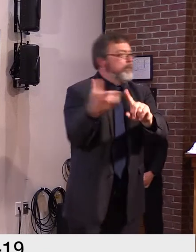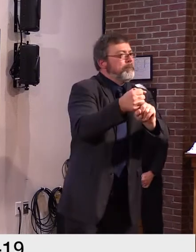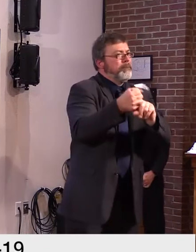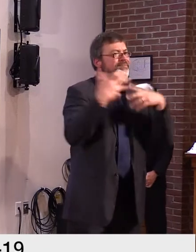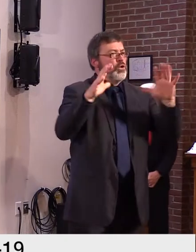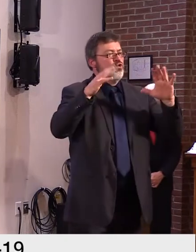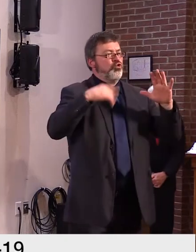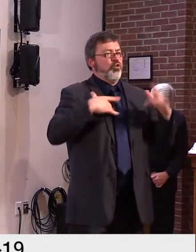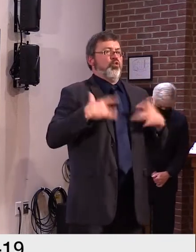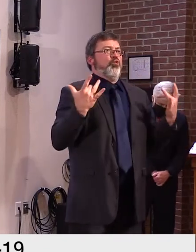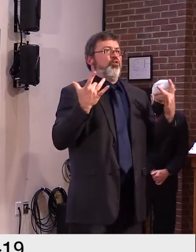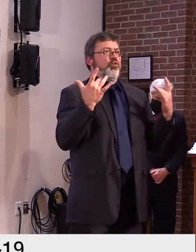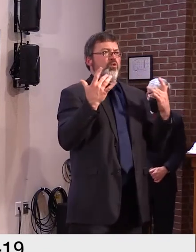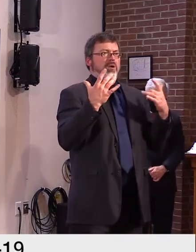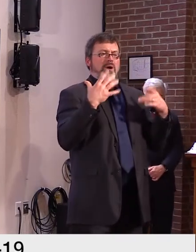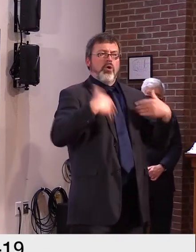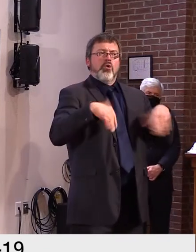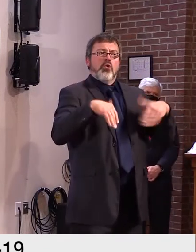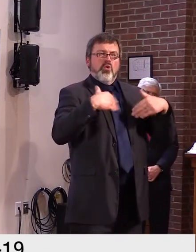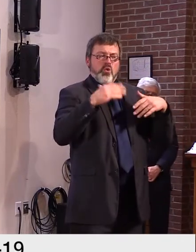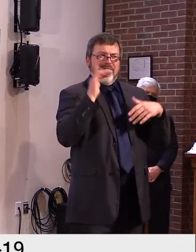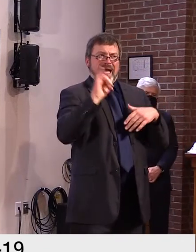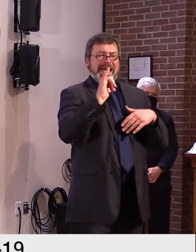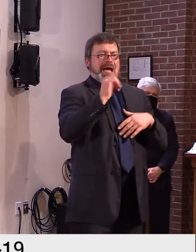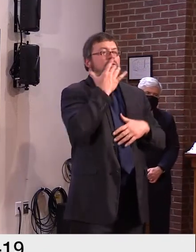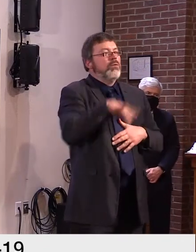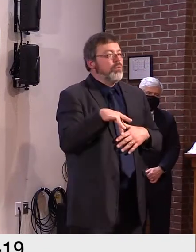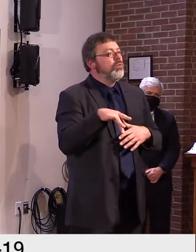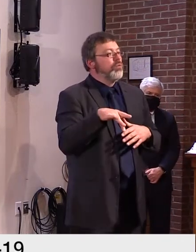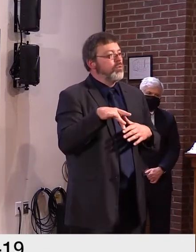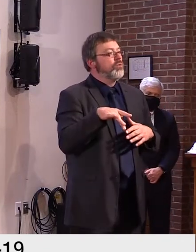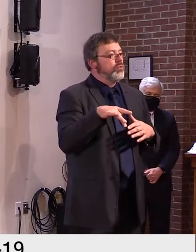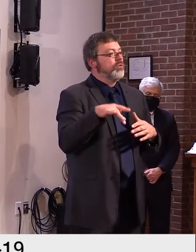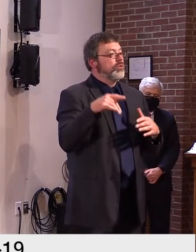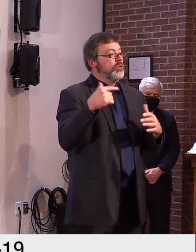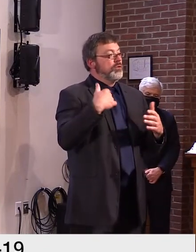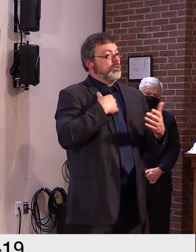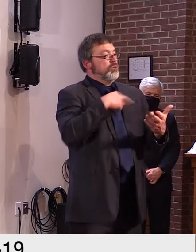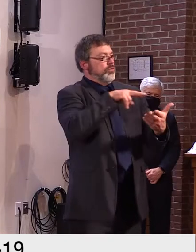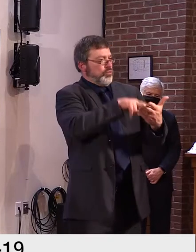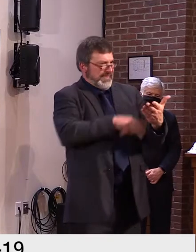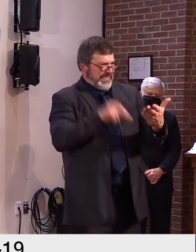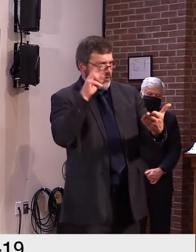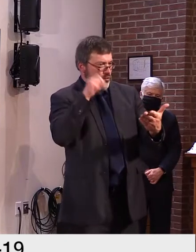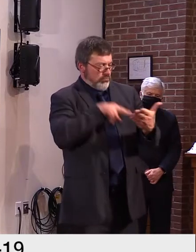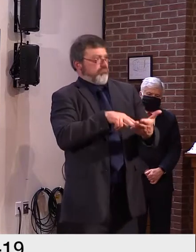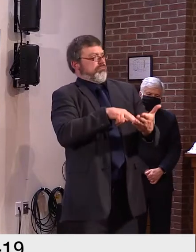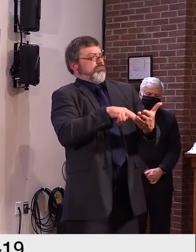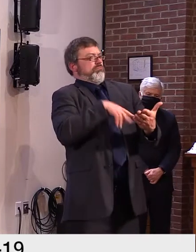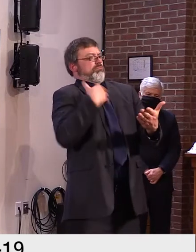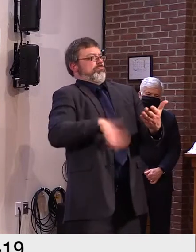the affidavit, and it's interesting. This was a real plan. And